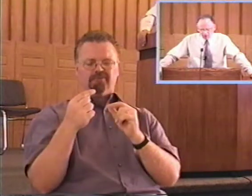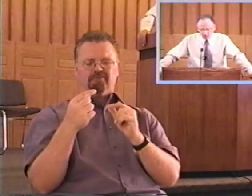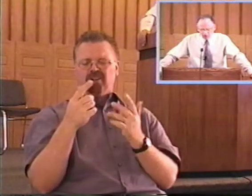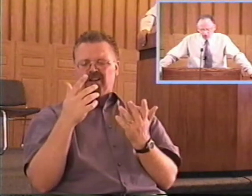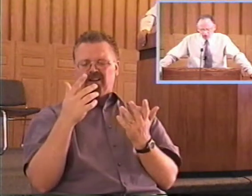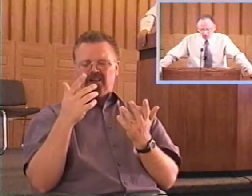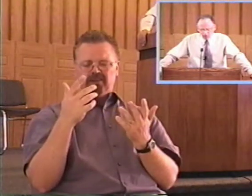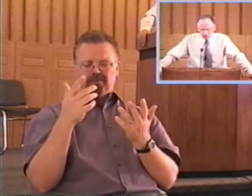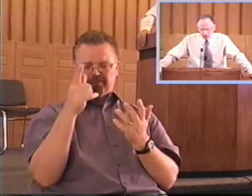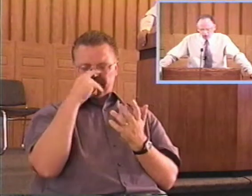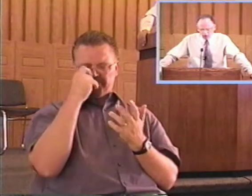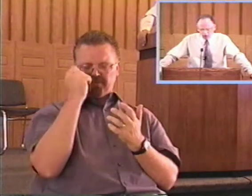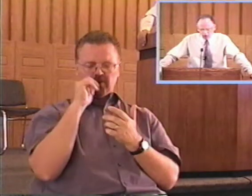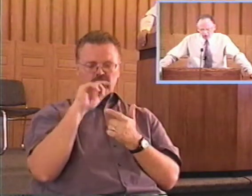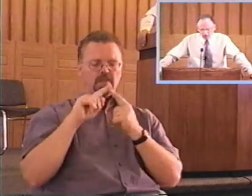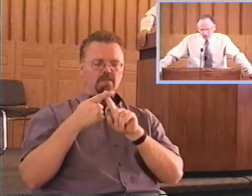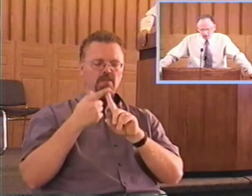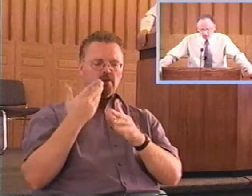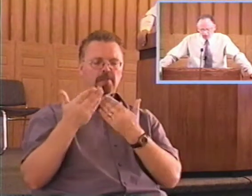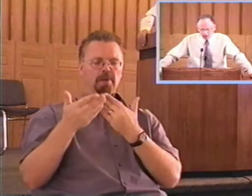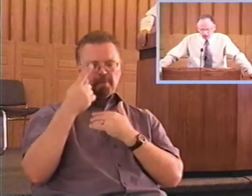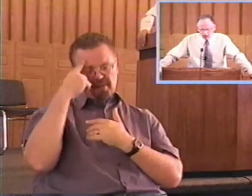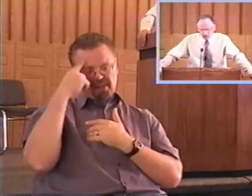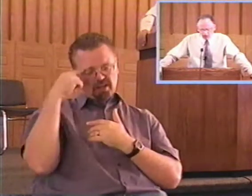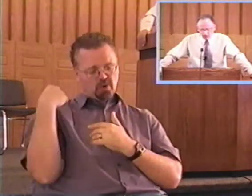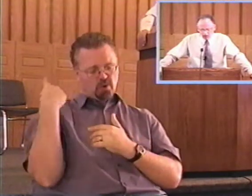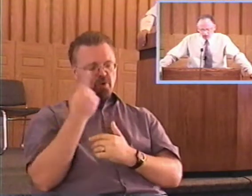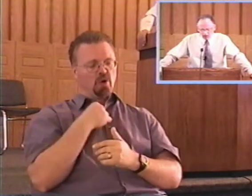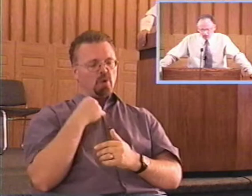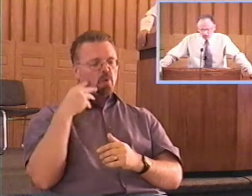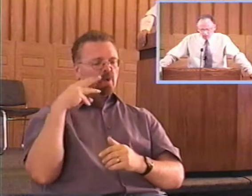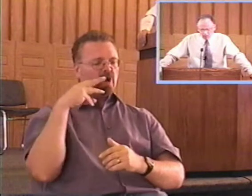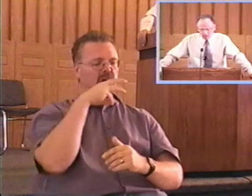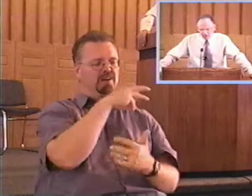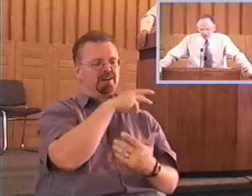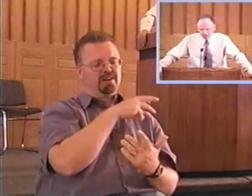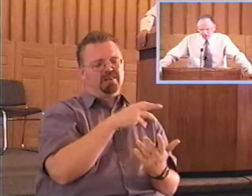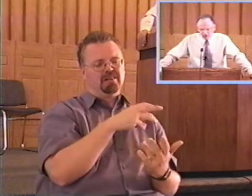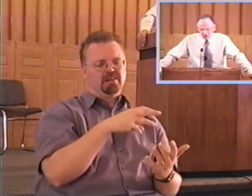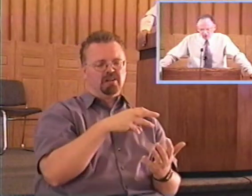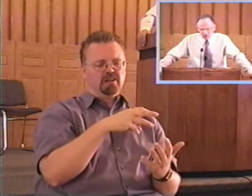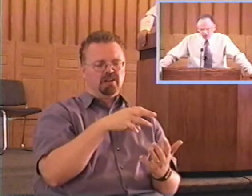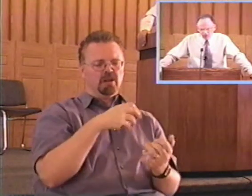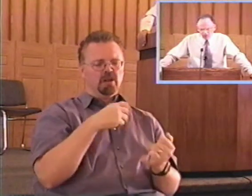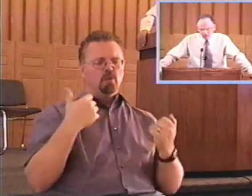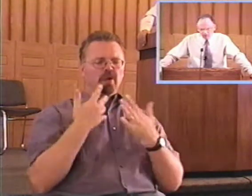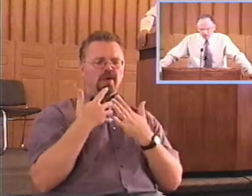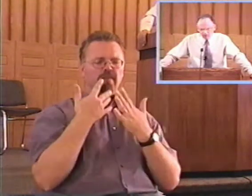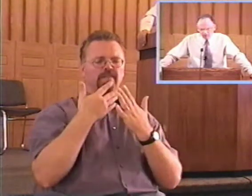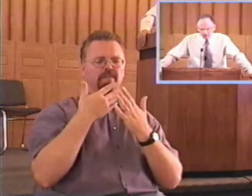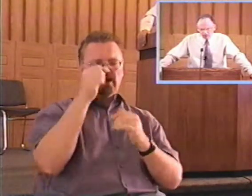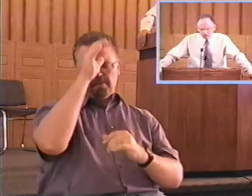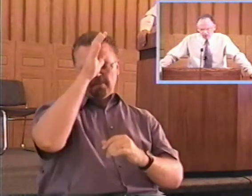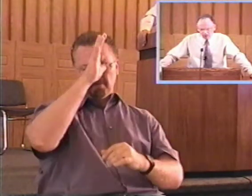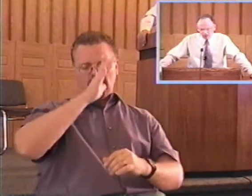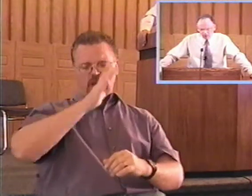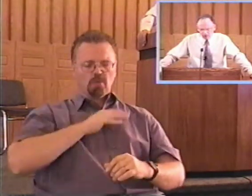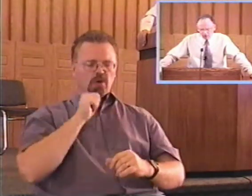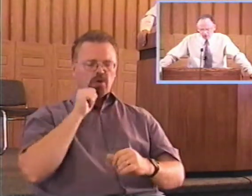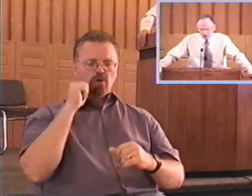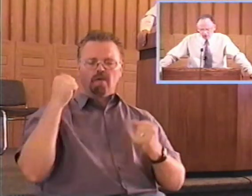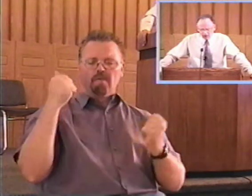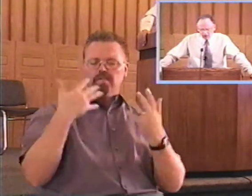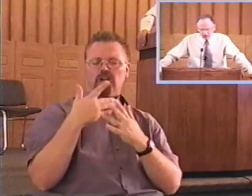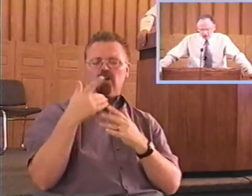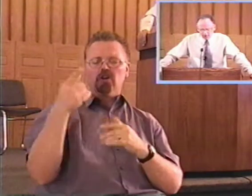will think we're weird or something. We fear men and we don't fear